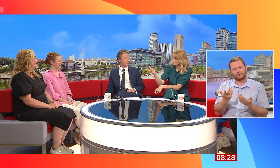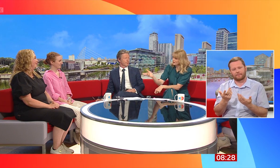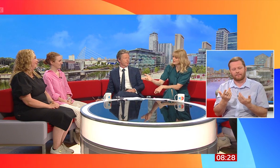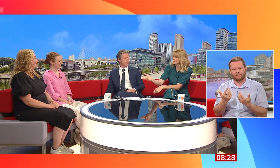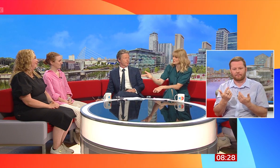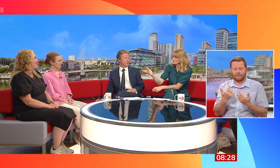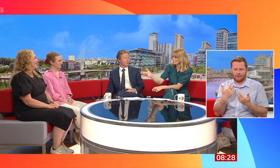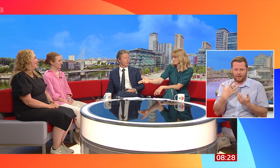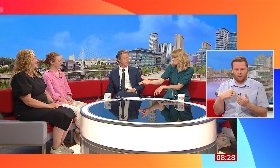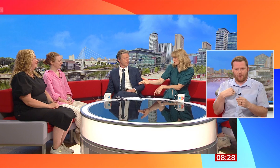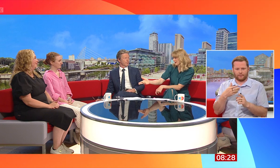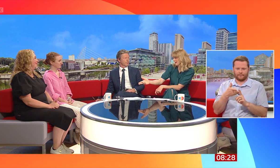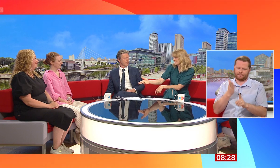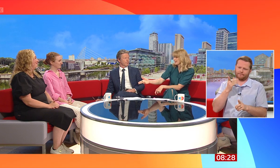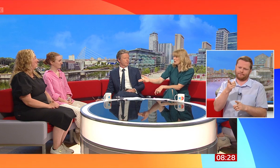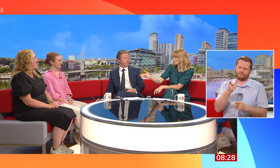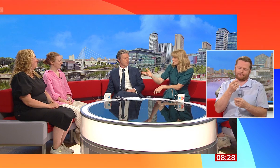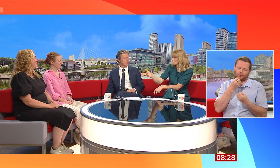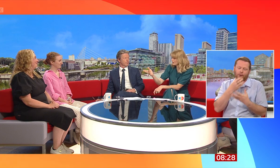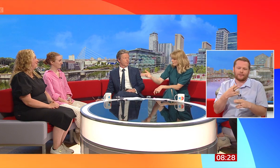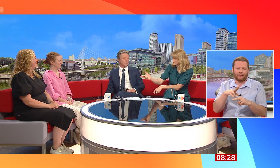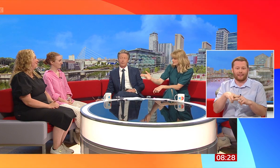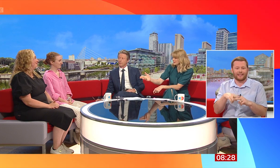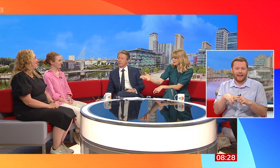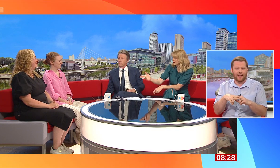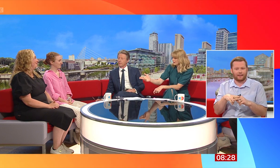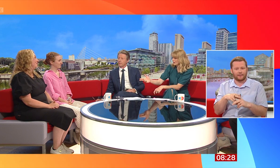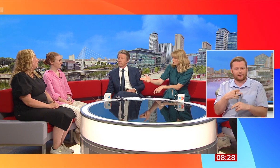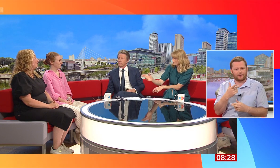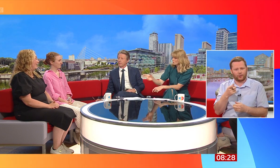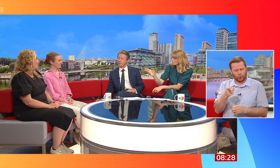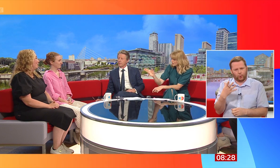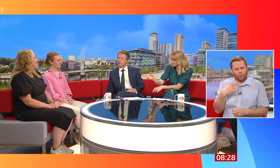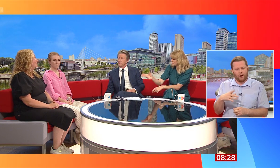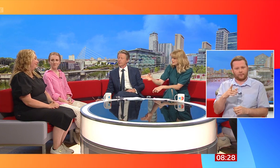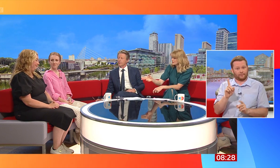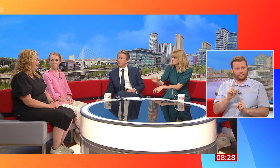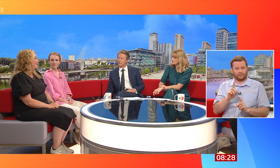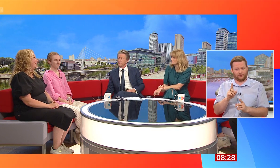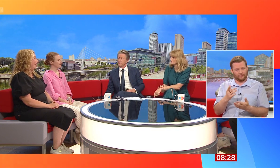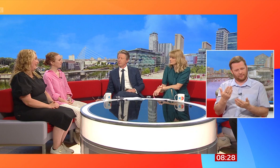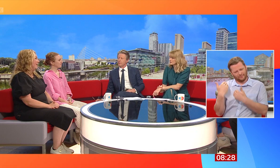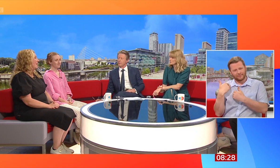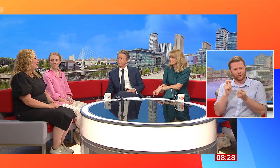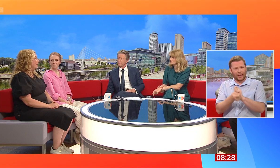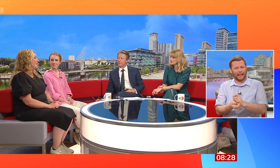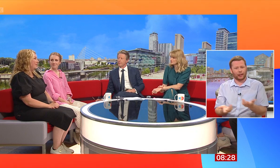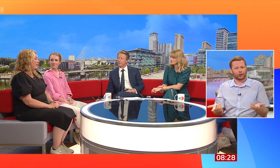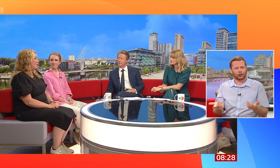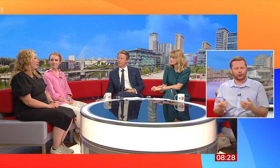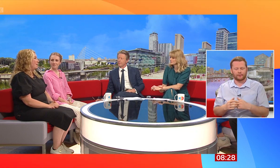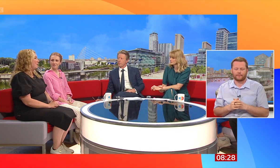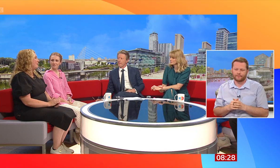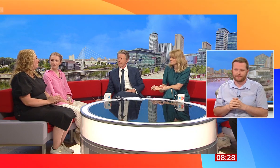in recognition of your wonderful dad, you would love to see now people really take this on and implement